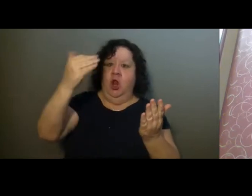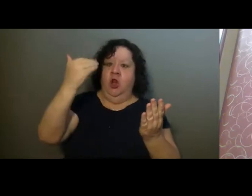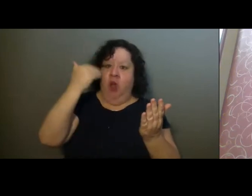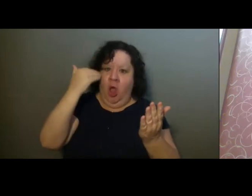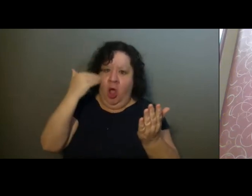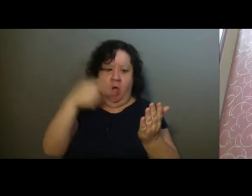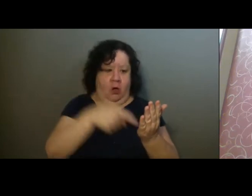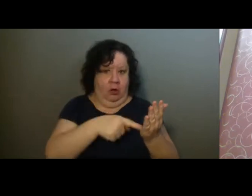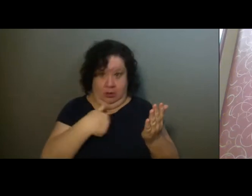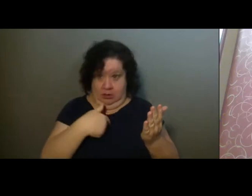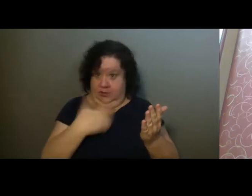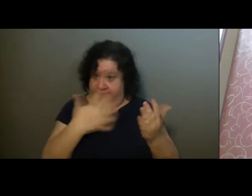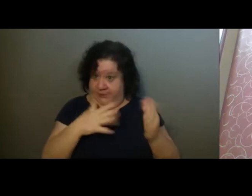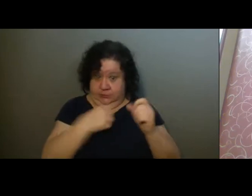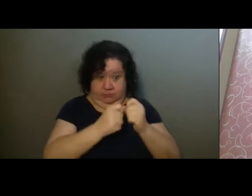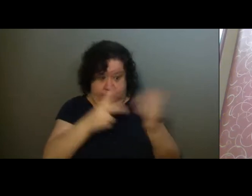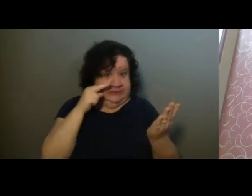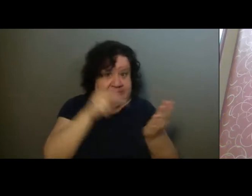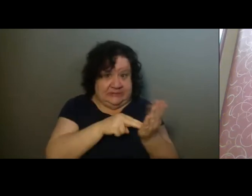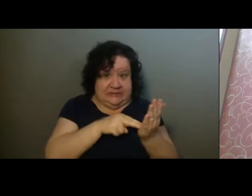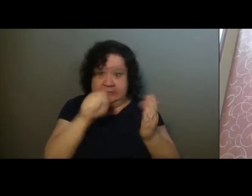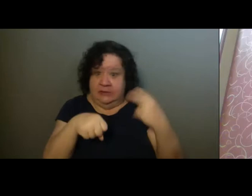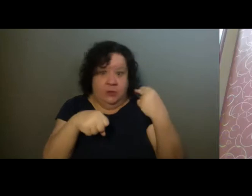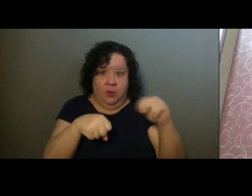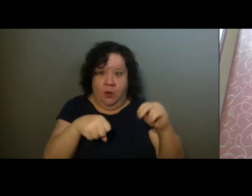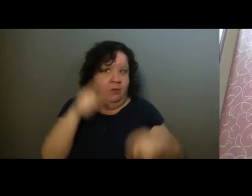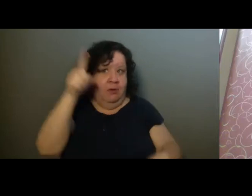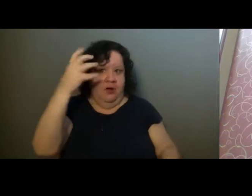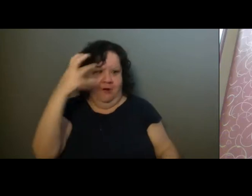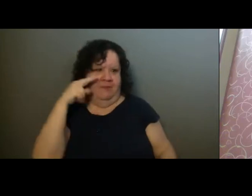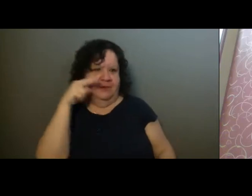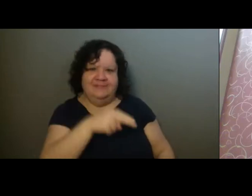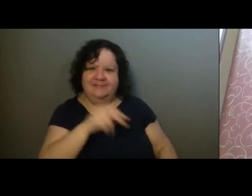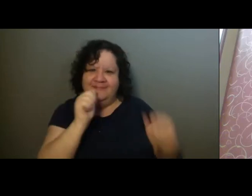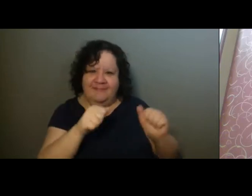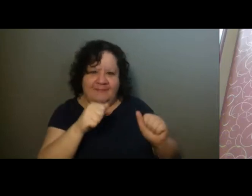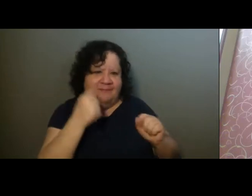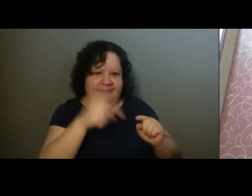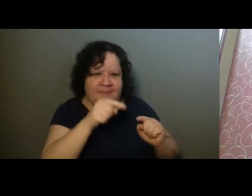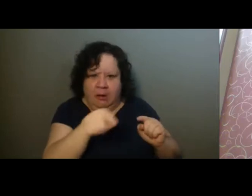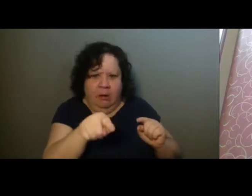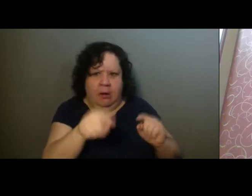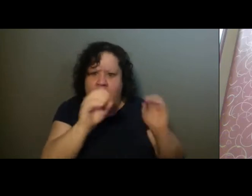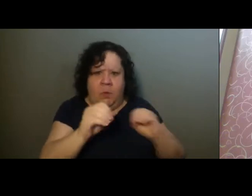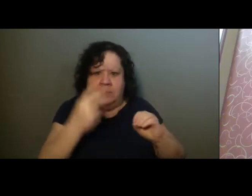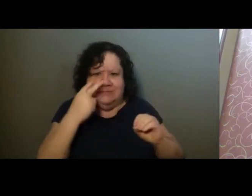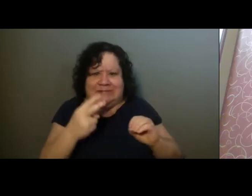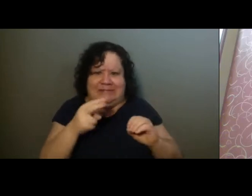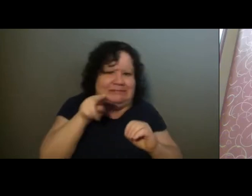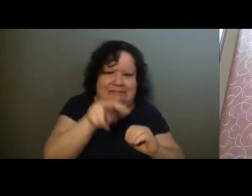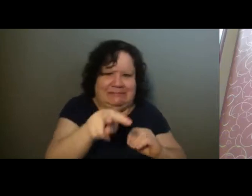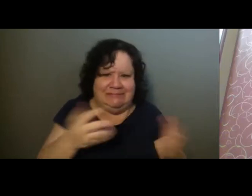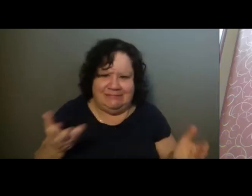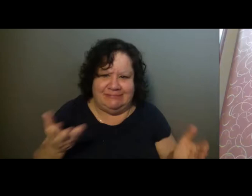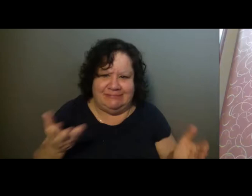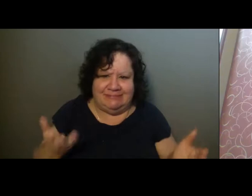the last mile support and safety has been provided through this tracking